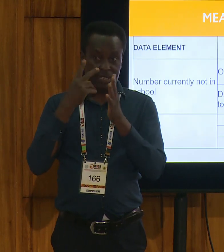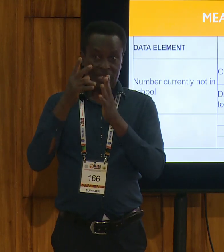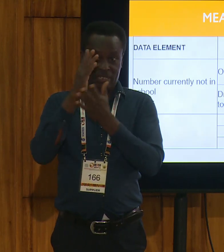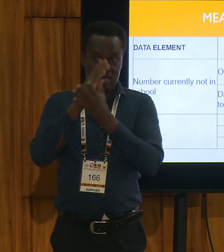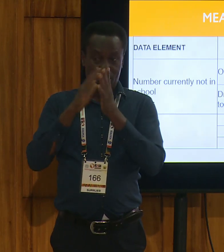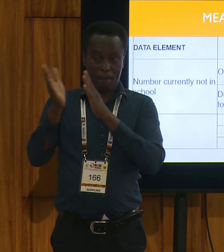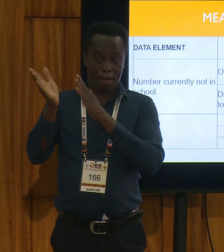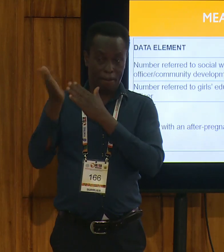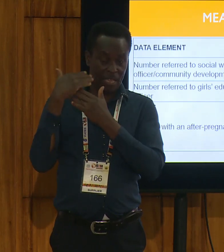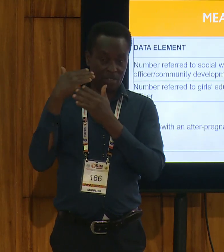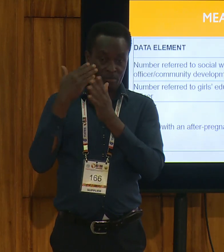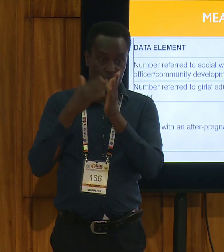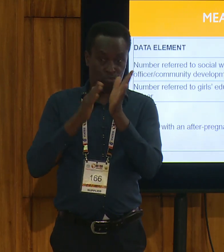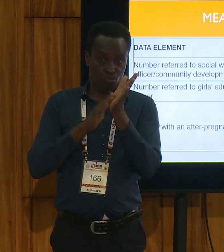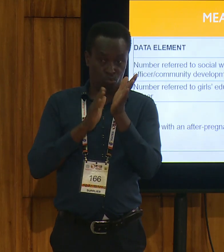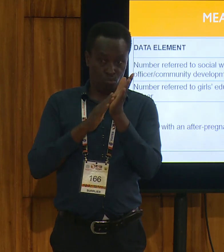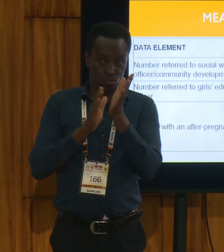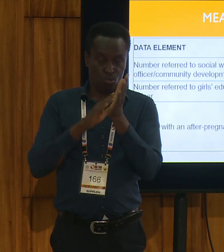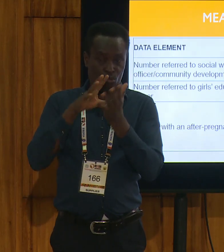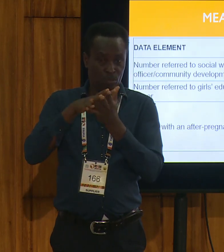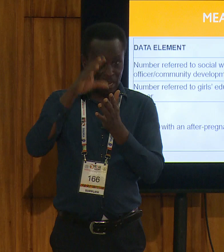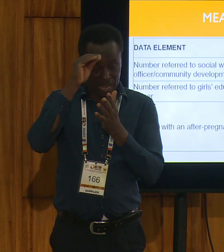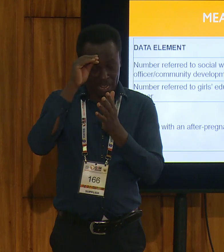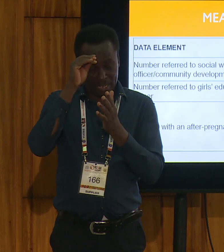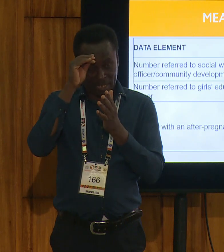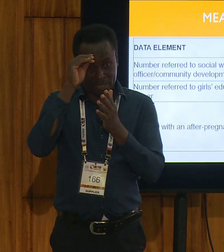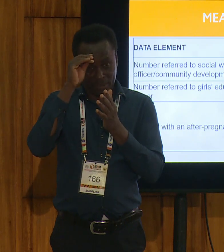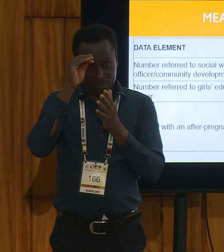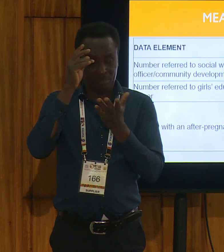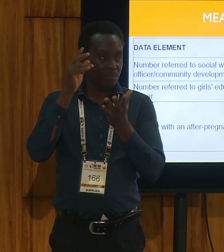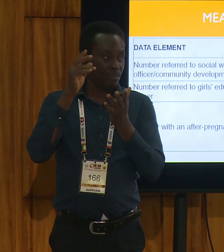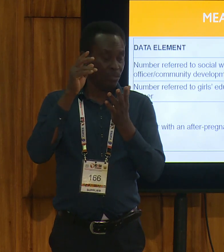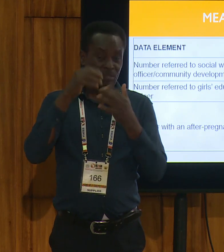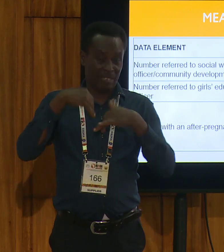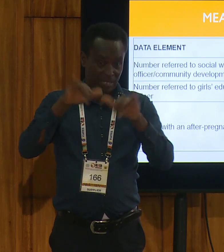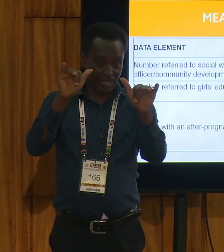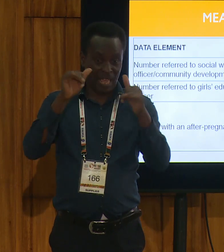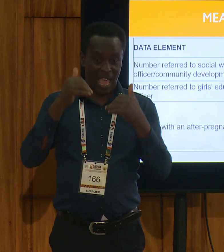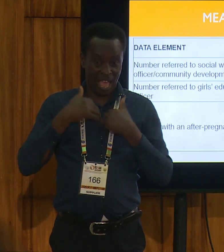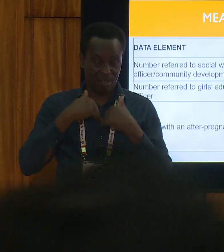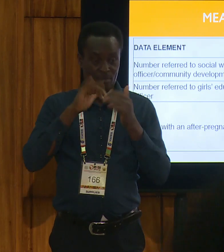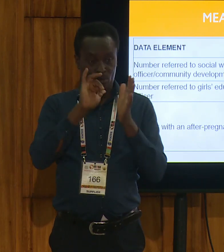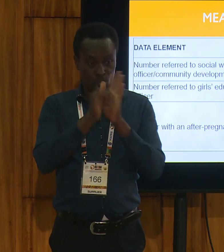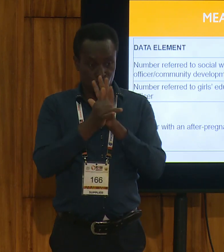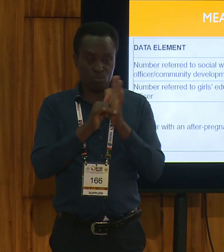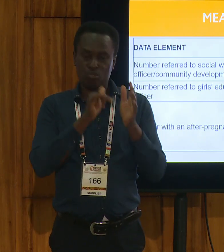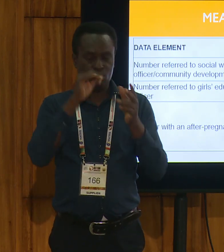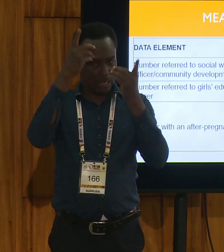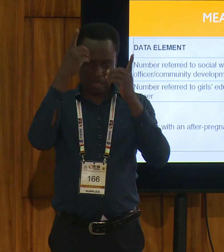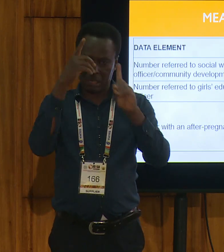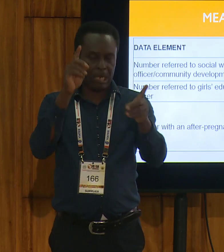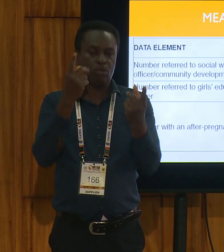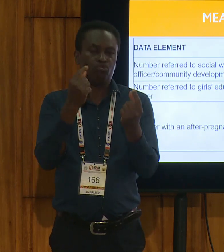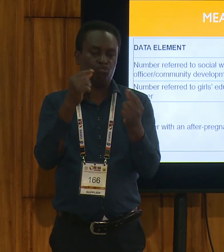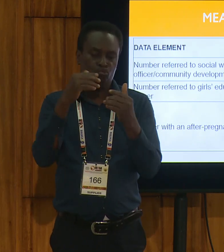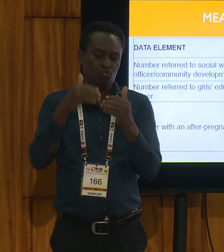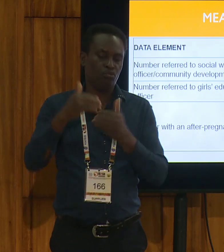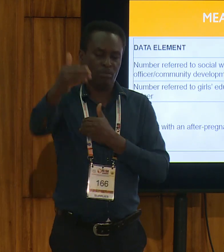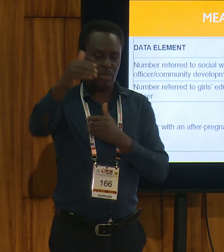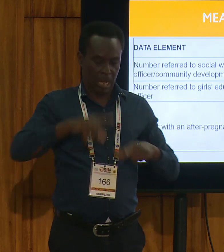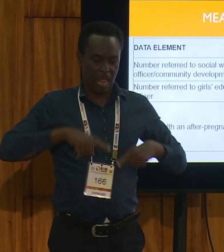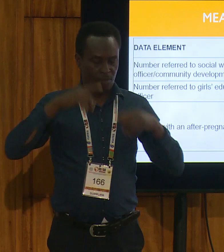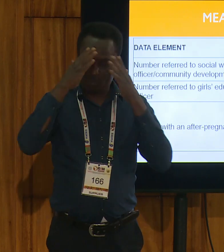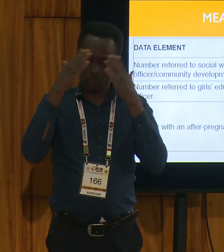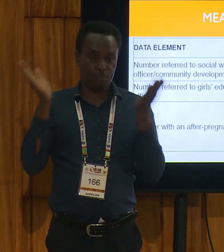to school, those who have learned a vocation, trade, and we still have those who are undecided of what to do, whether to go back to school or